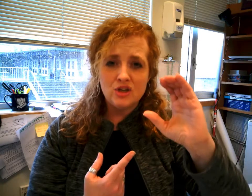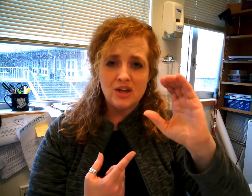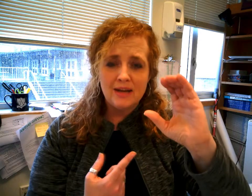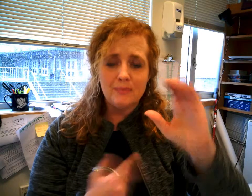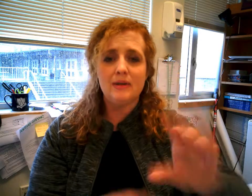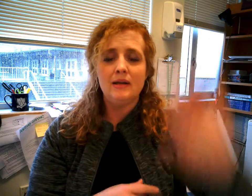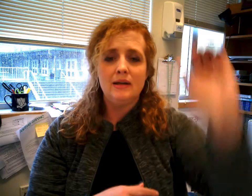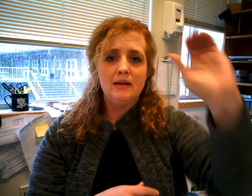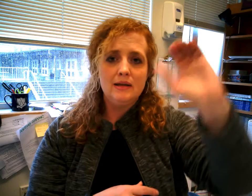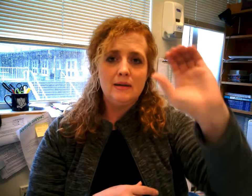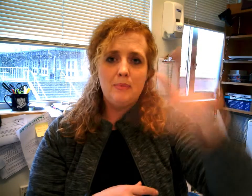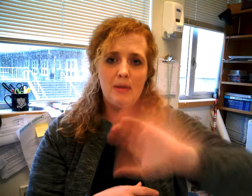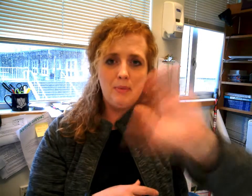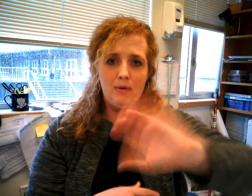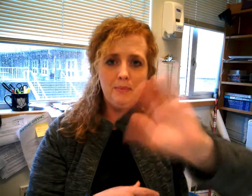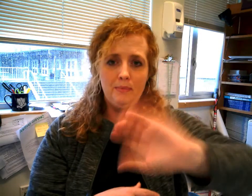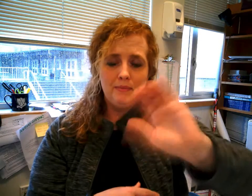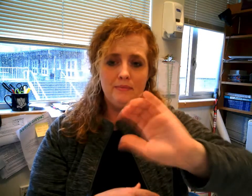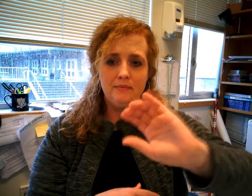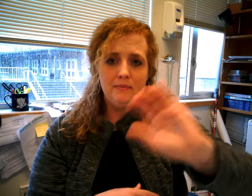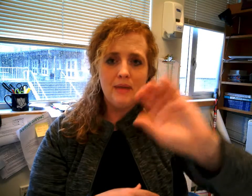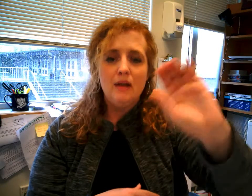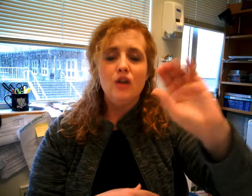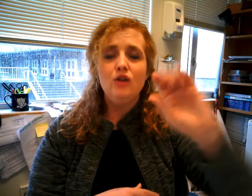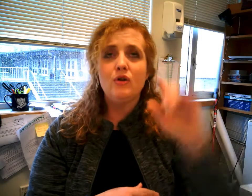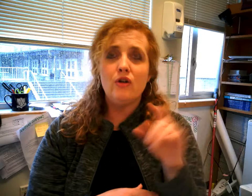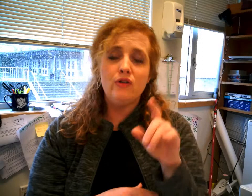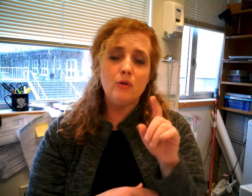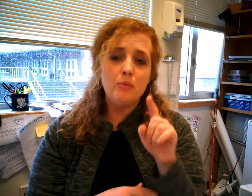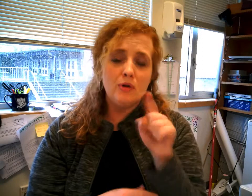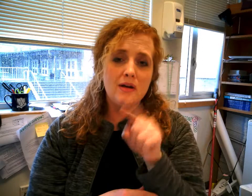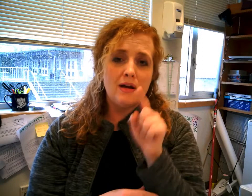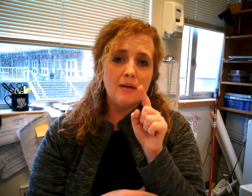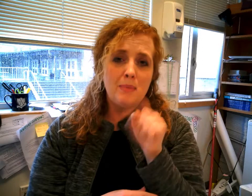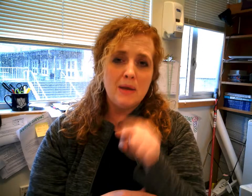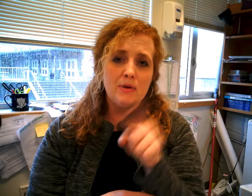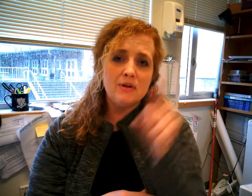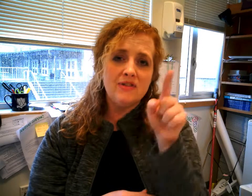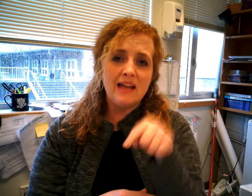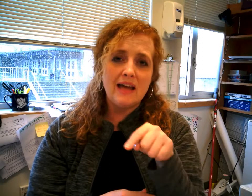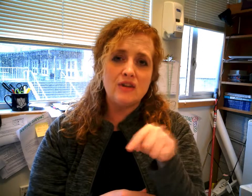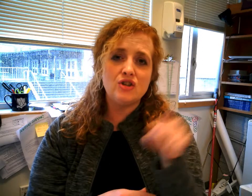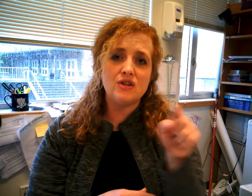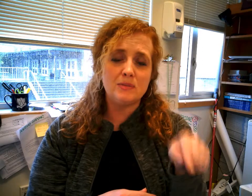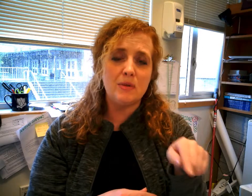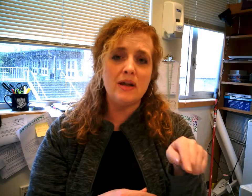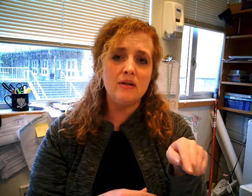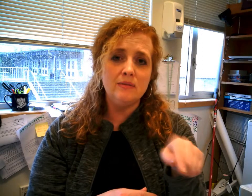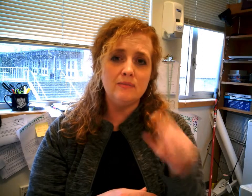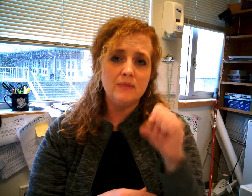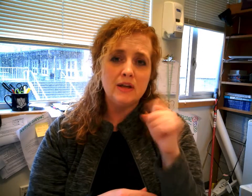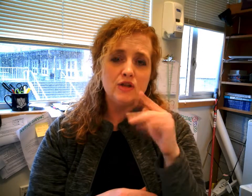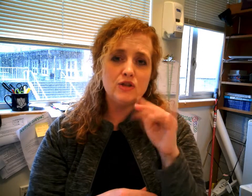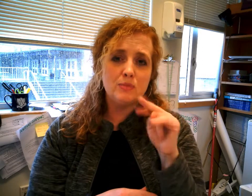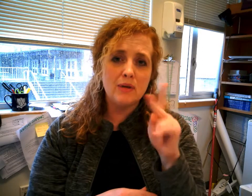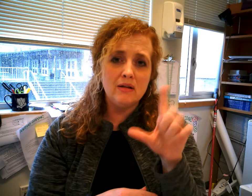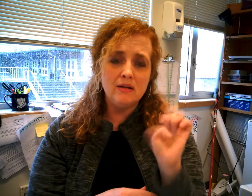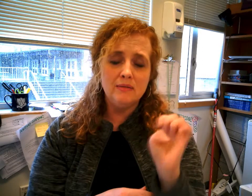shape, pepper. You can also put pepper / sprinkle, sprinkle.